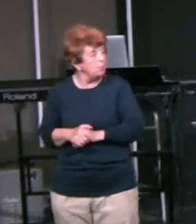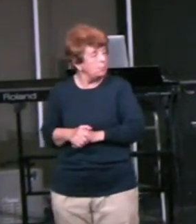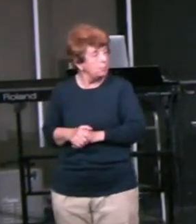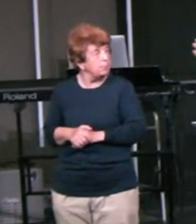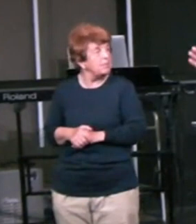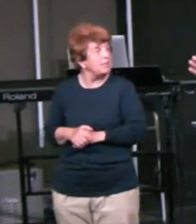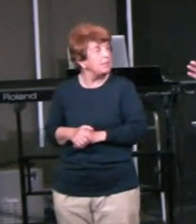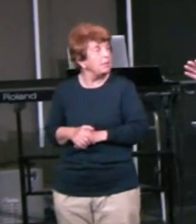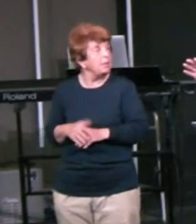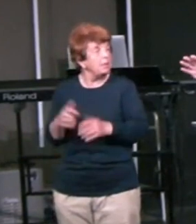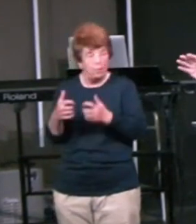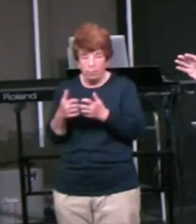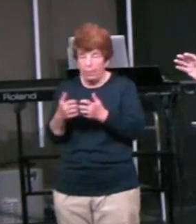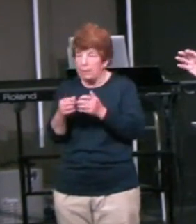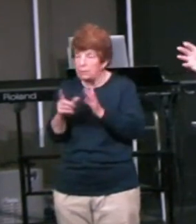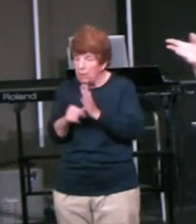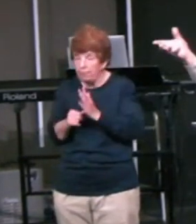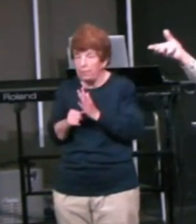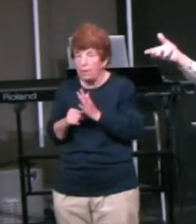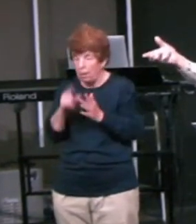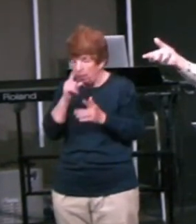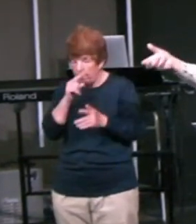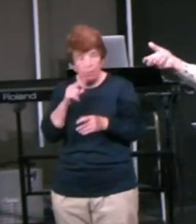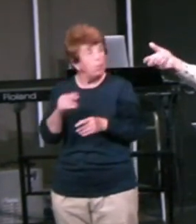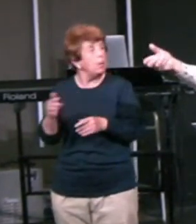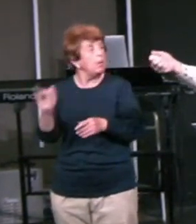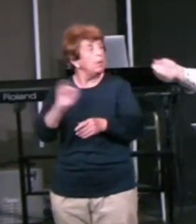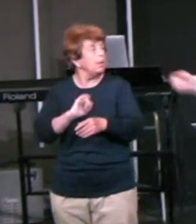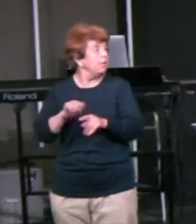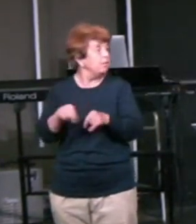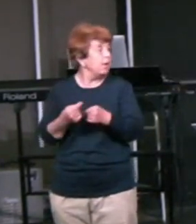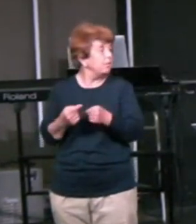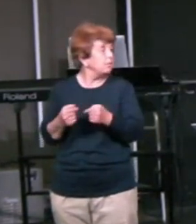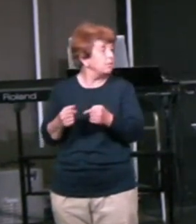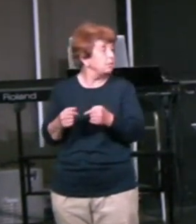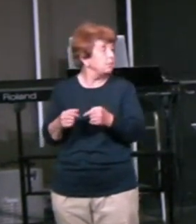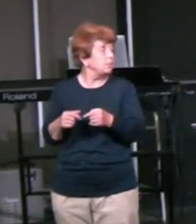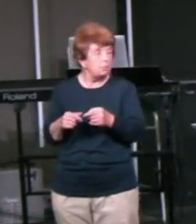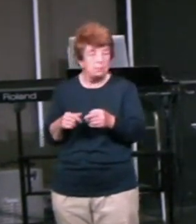There were numerous times when people would give us a gift.